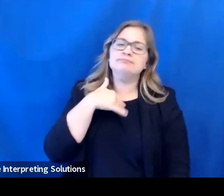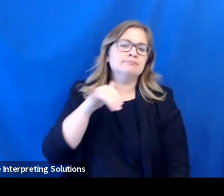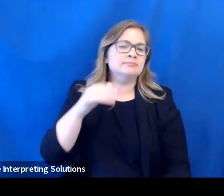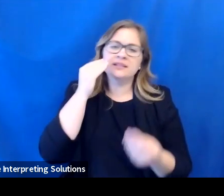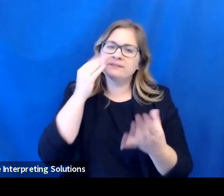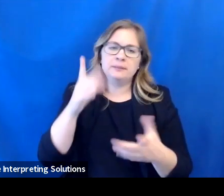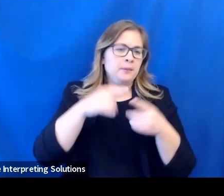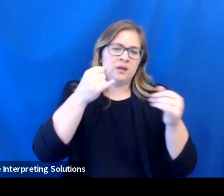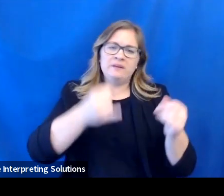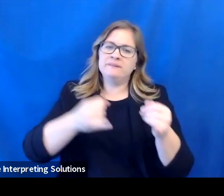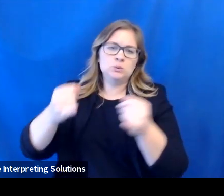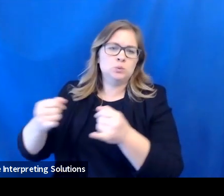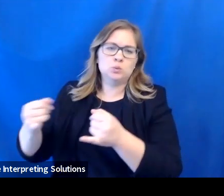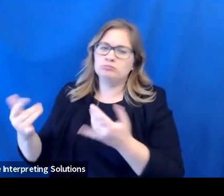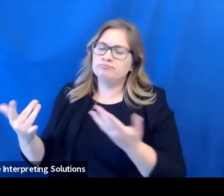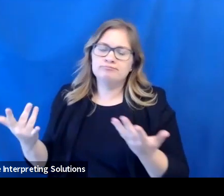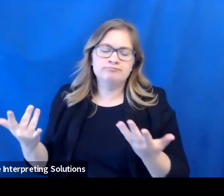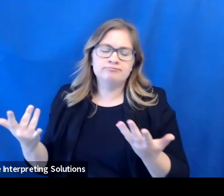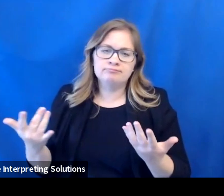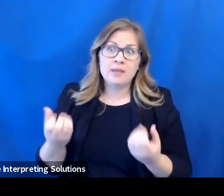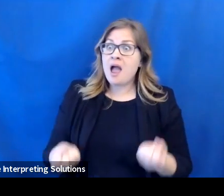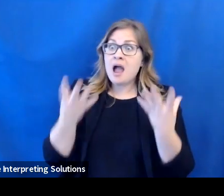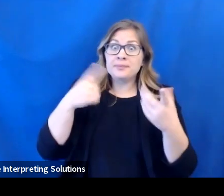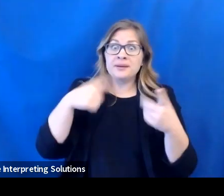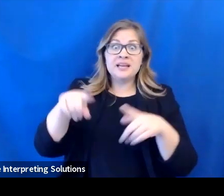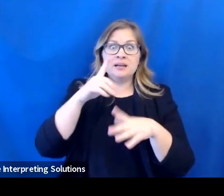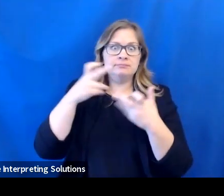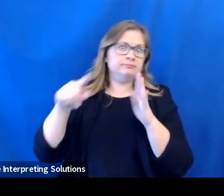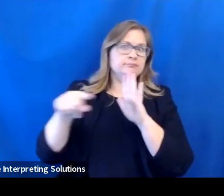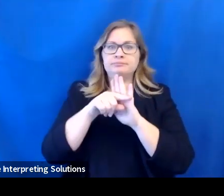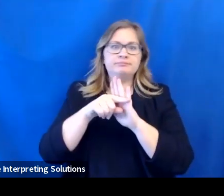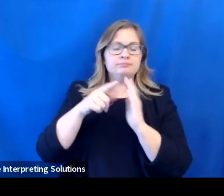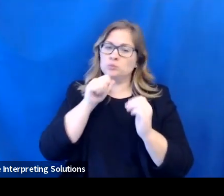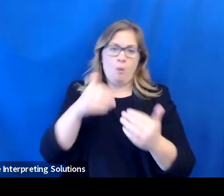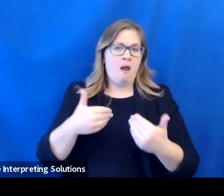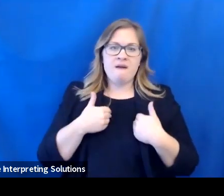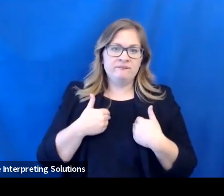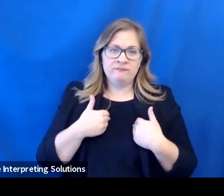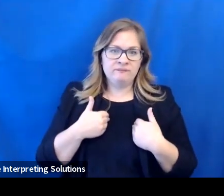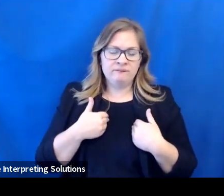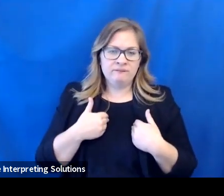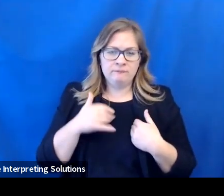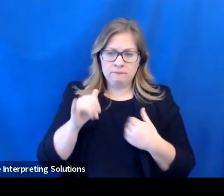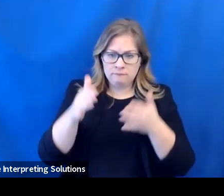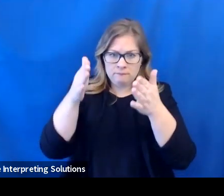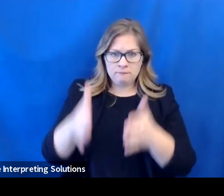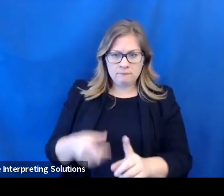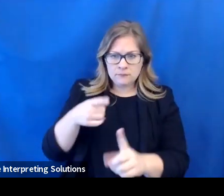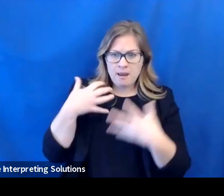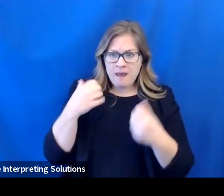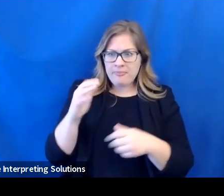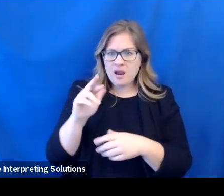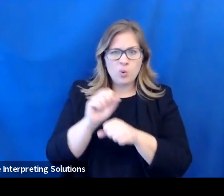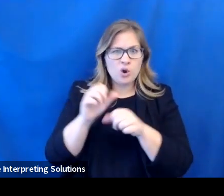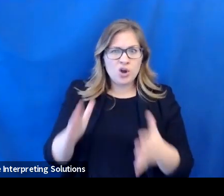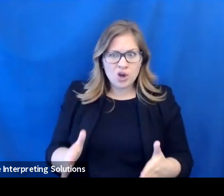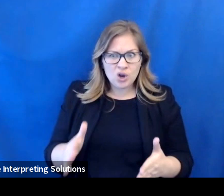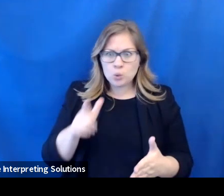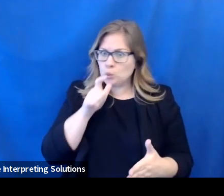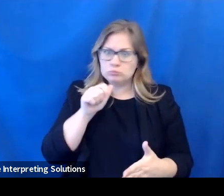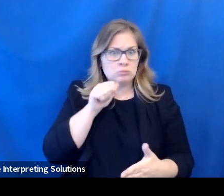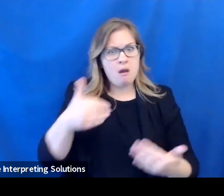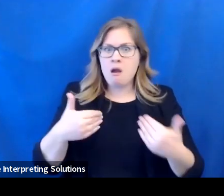tests, but we do not get specific information on those individuals. So we can't comment, that of the 1,000 tests that